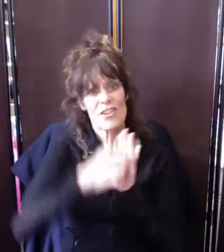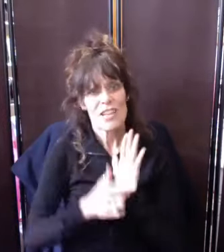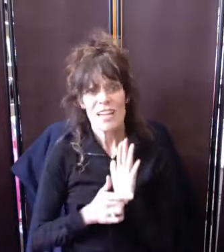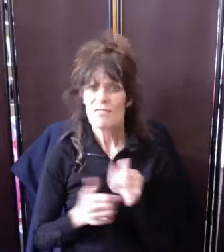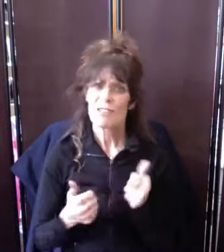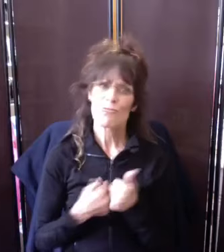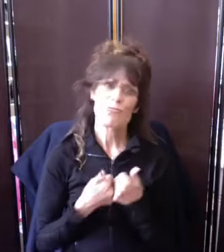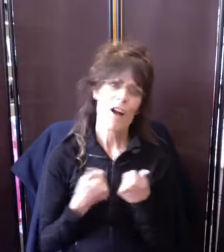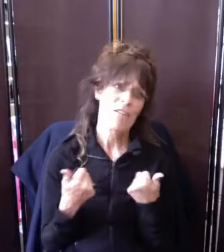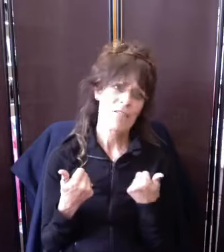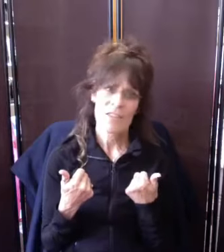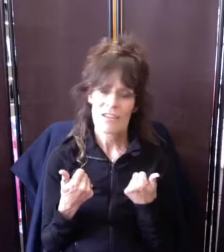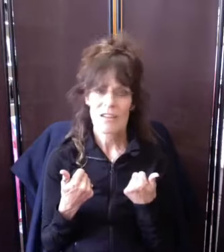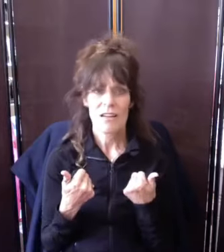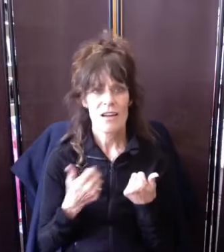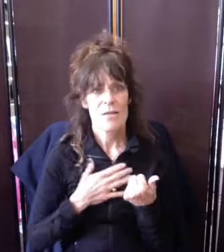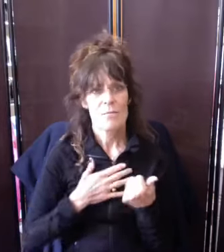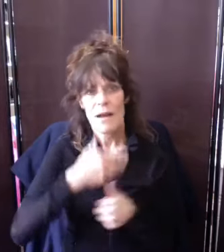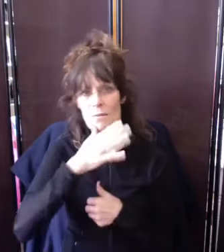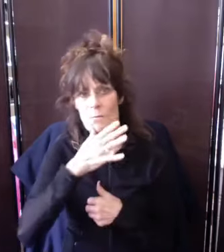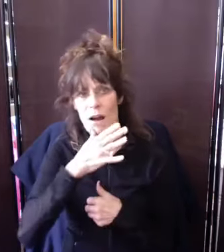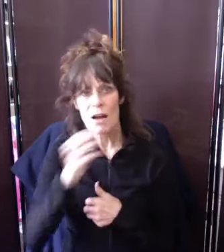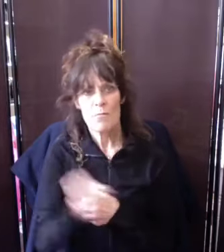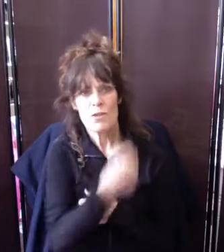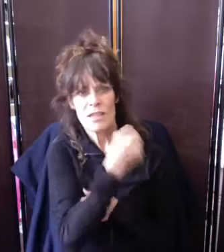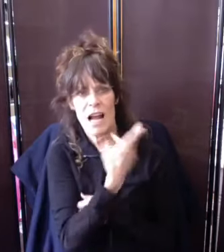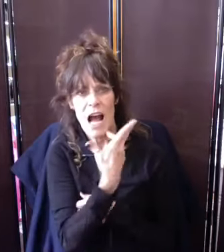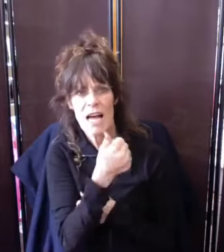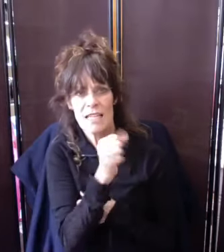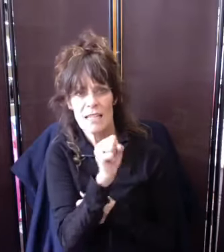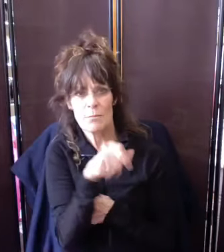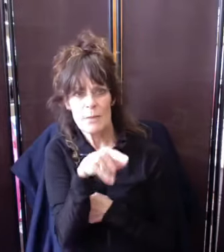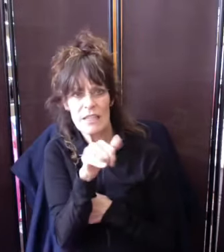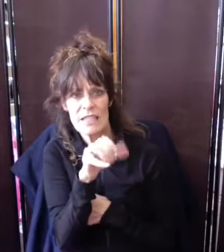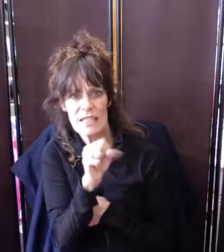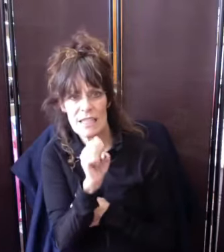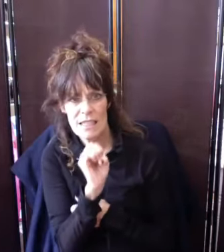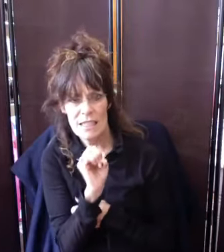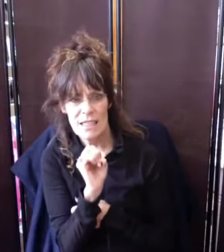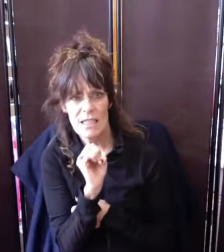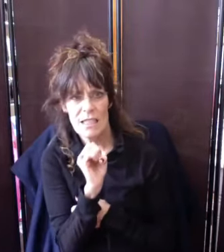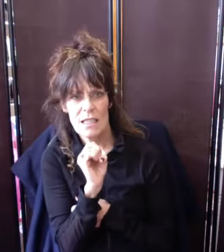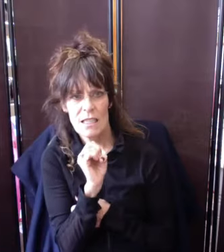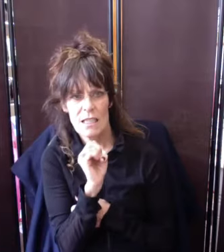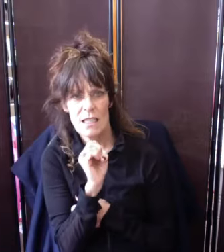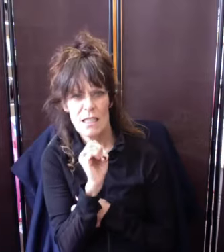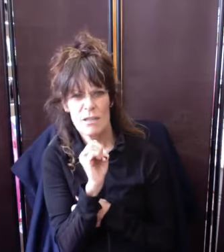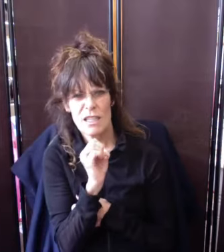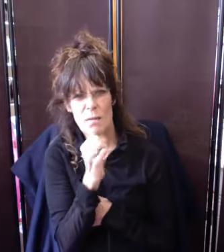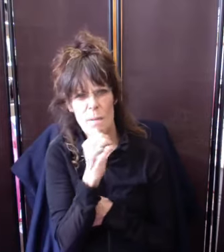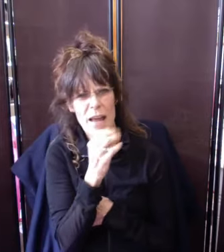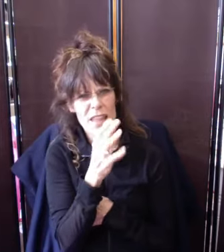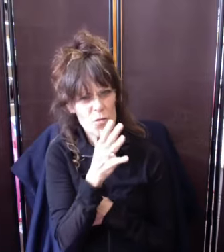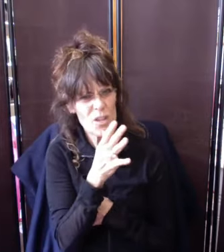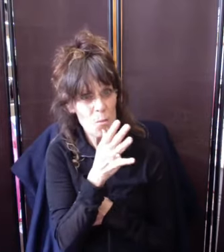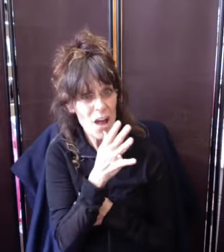I'm the one that put my mom in hospice back on it was either Mother's Day or Easter weekend. I forget now. But